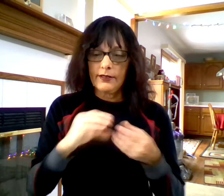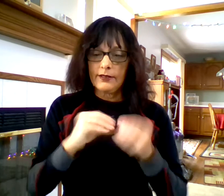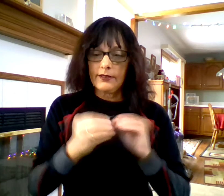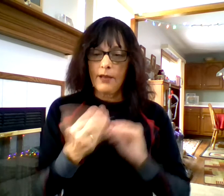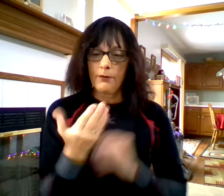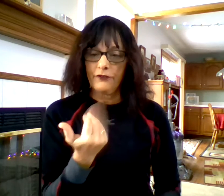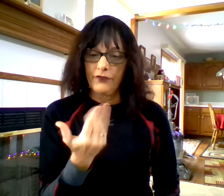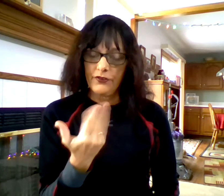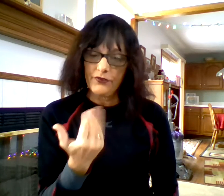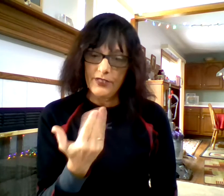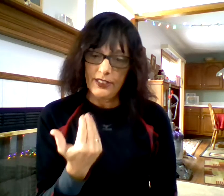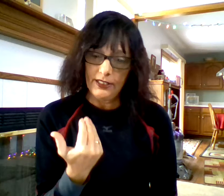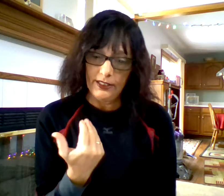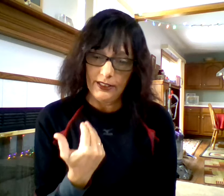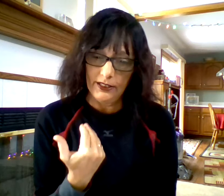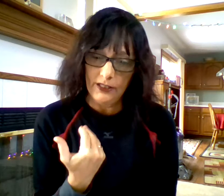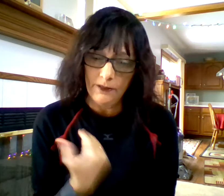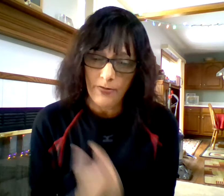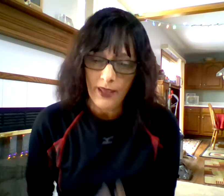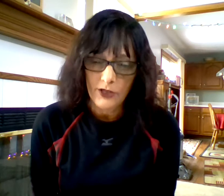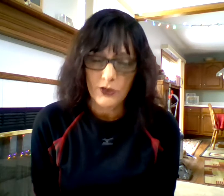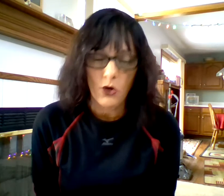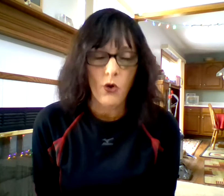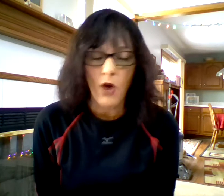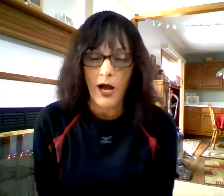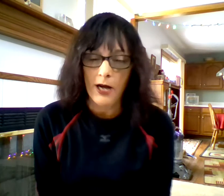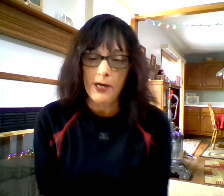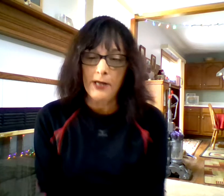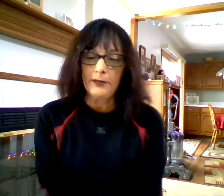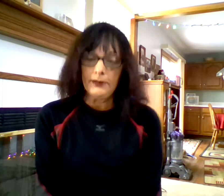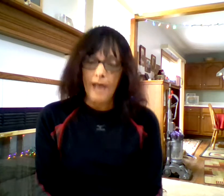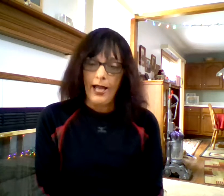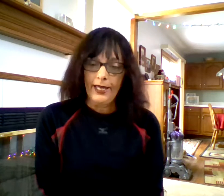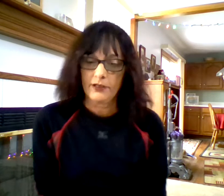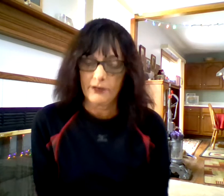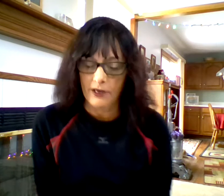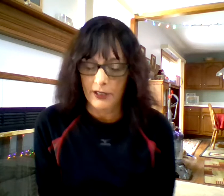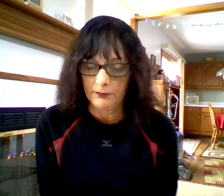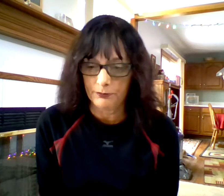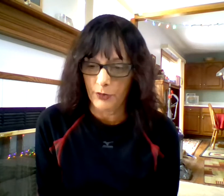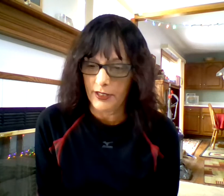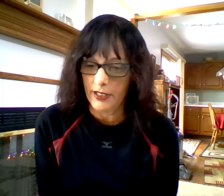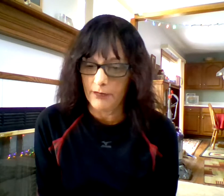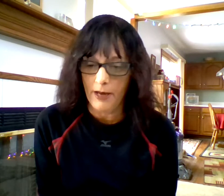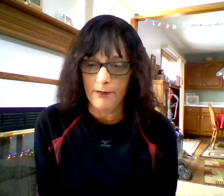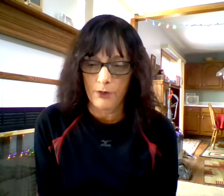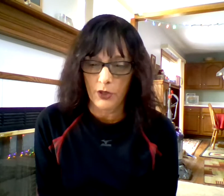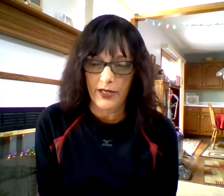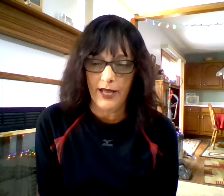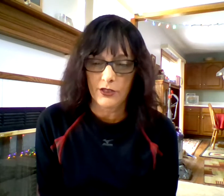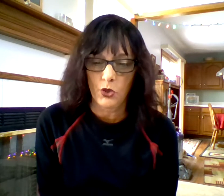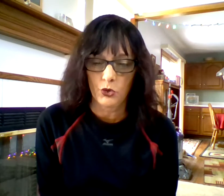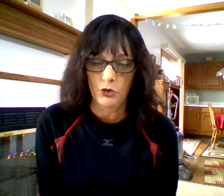Sentence number 15. So I had written in my book that I told you